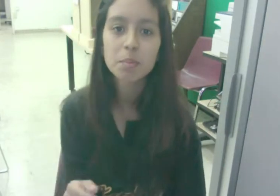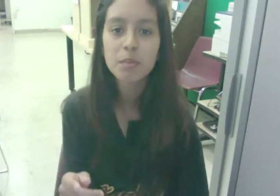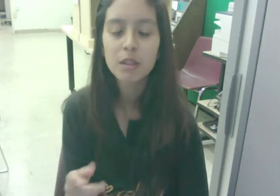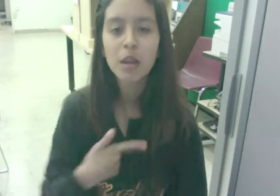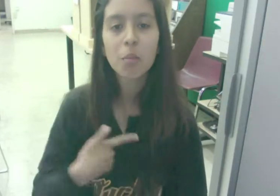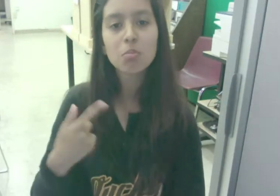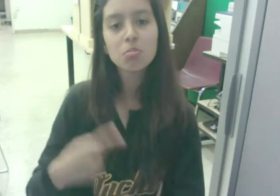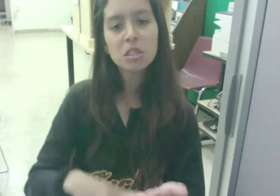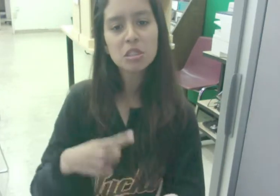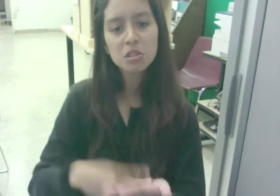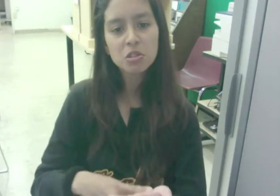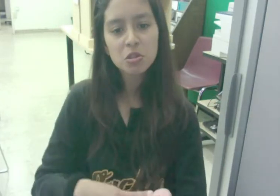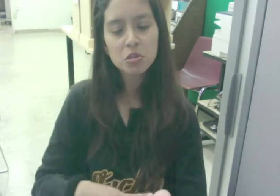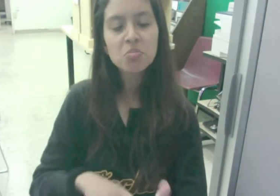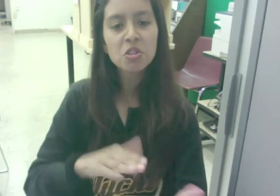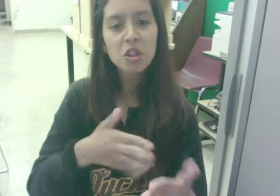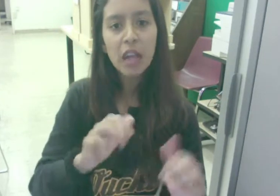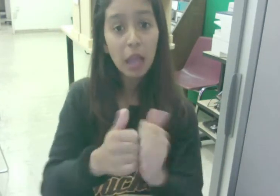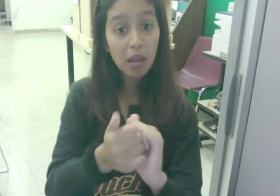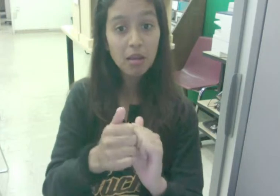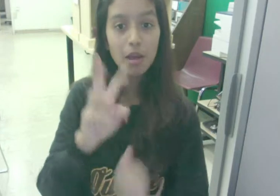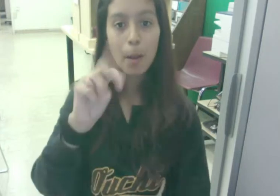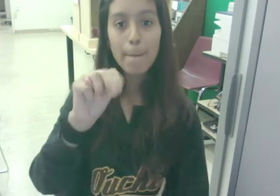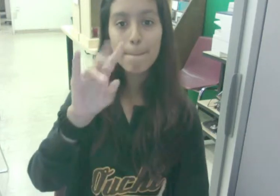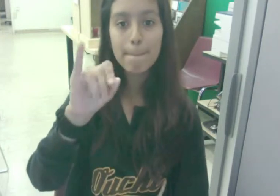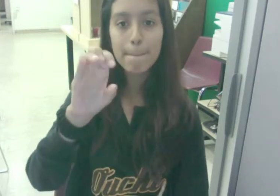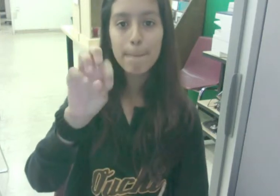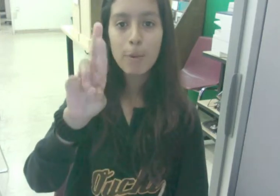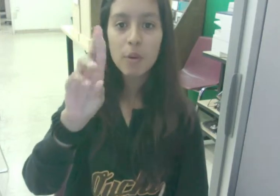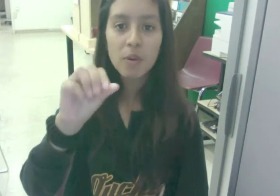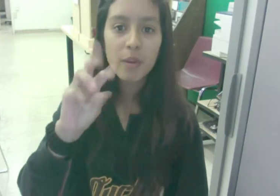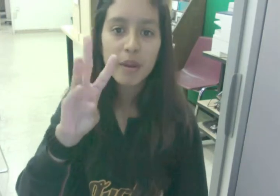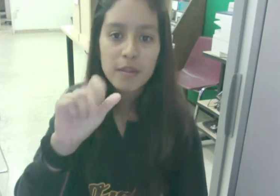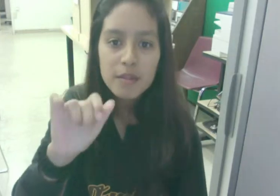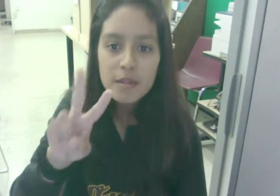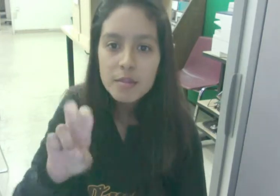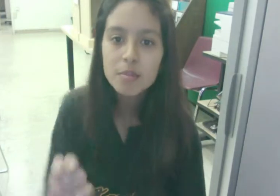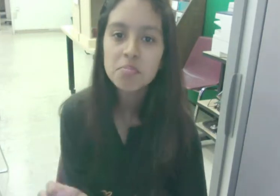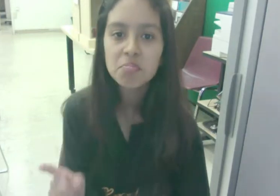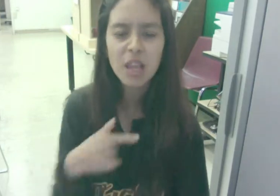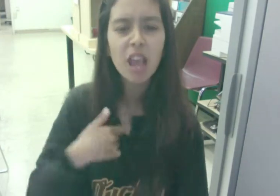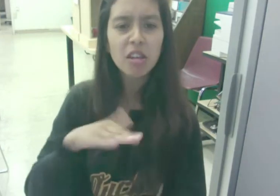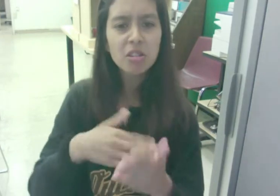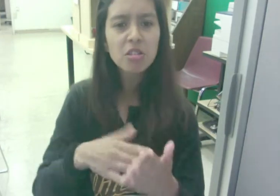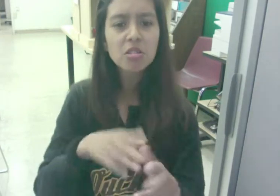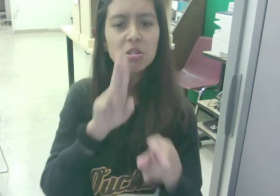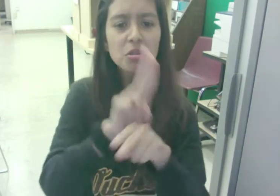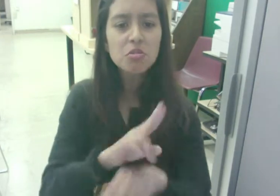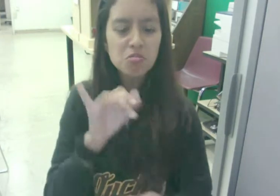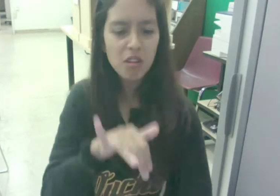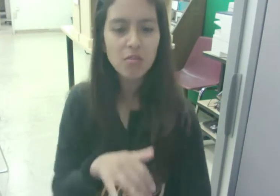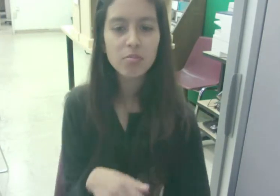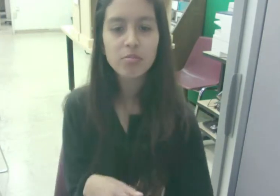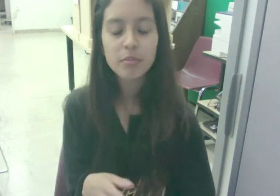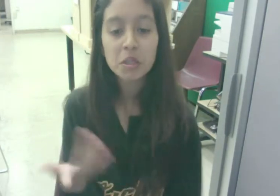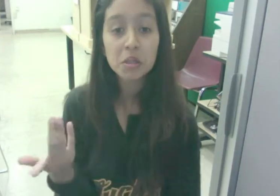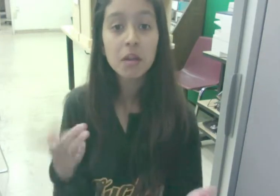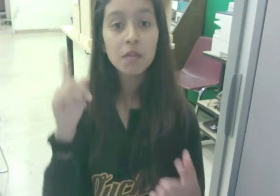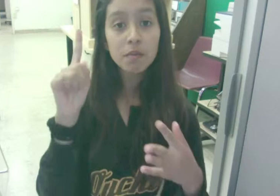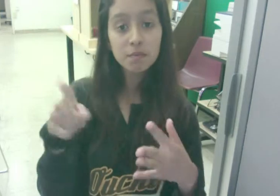know how to cook, this is a very easy thing to make. First, you need to go to the grocery store and buy some